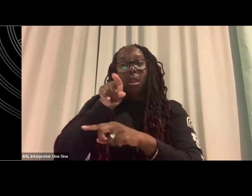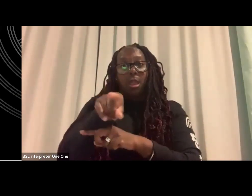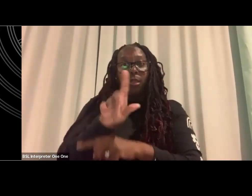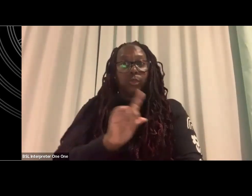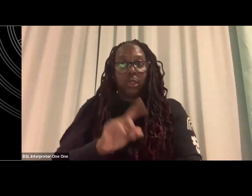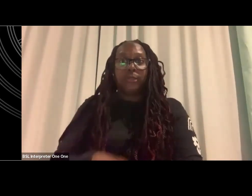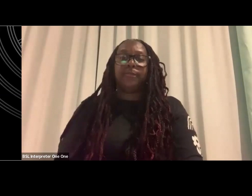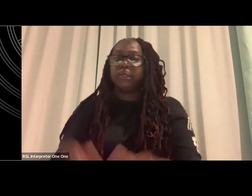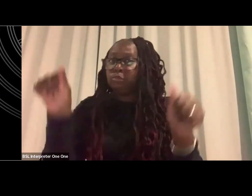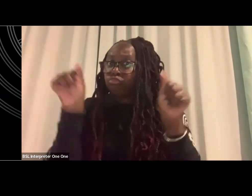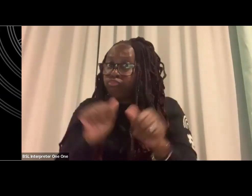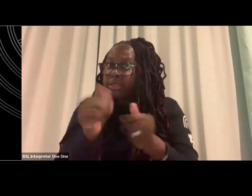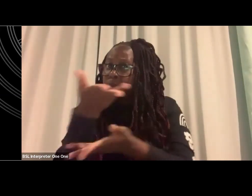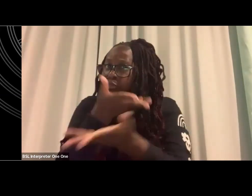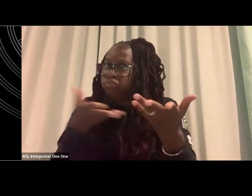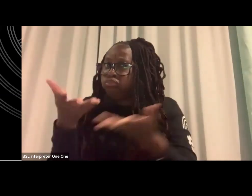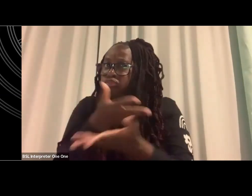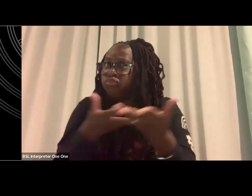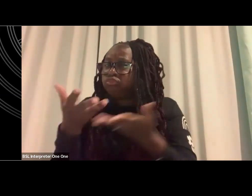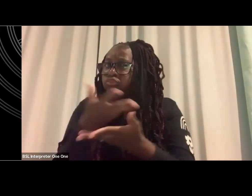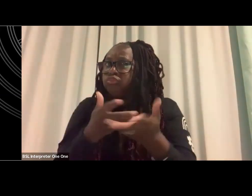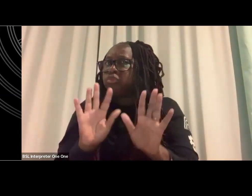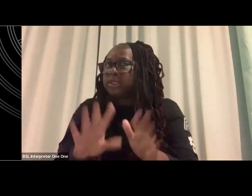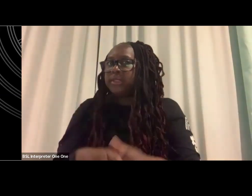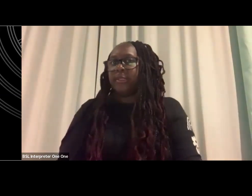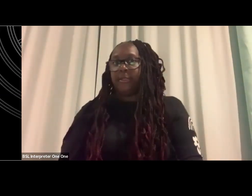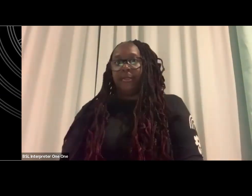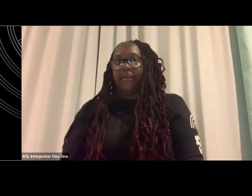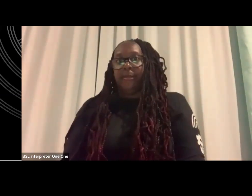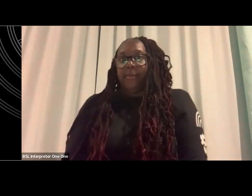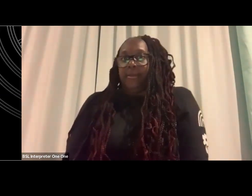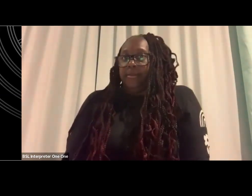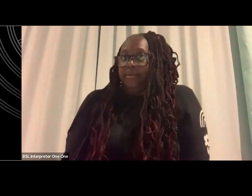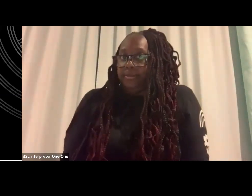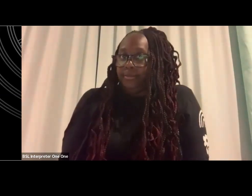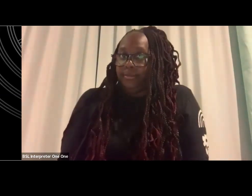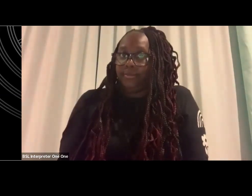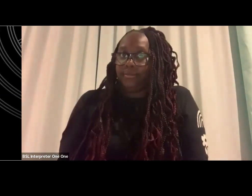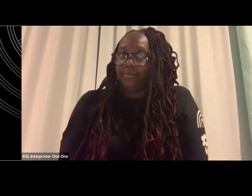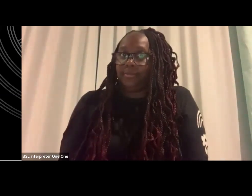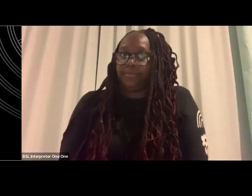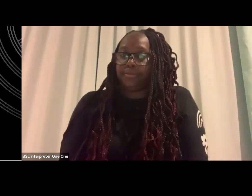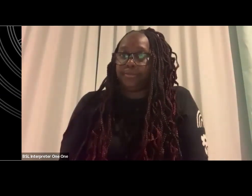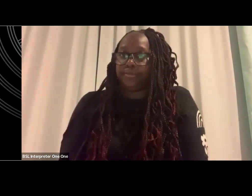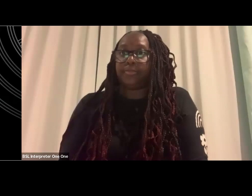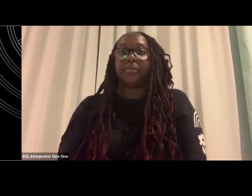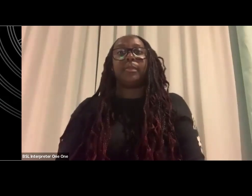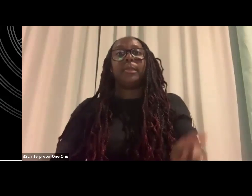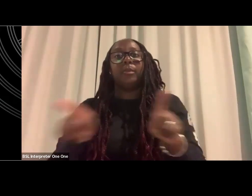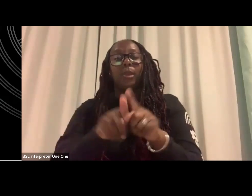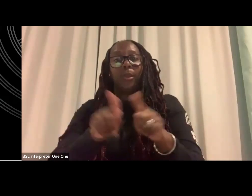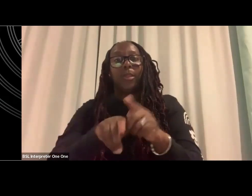is talk briefly to the normative, analytical scaffolding, procedural scaffolding components of